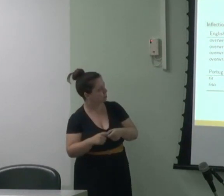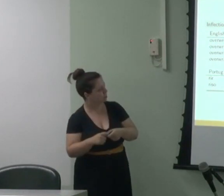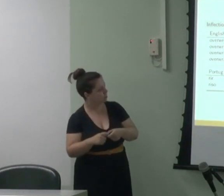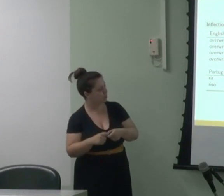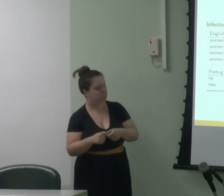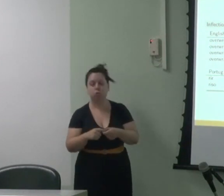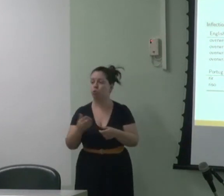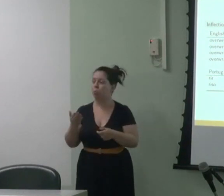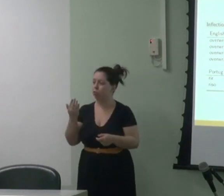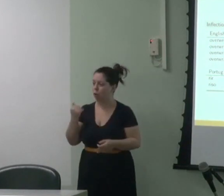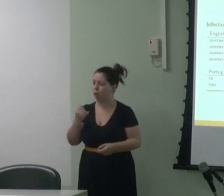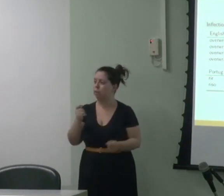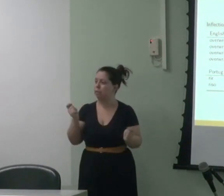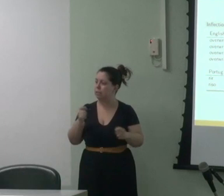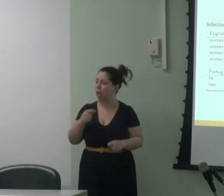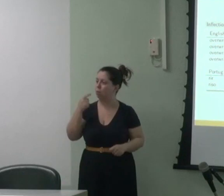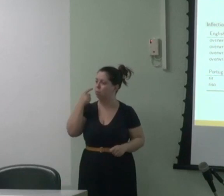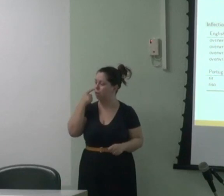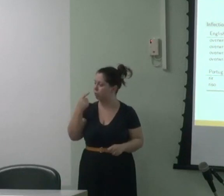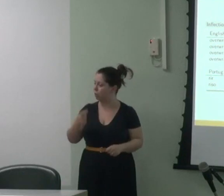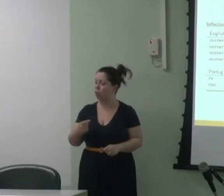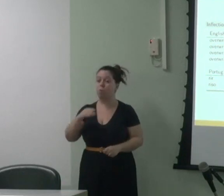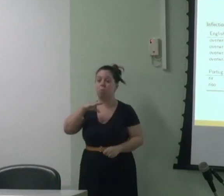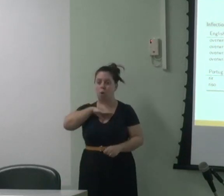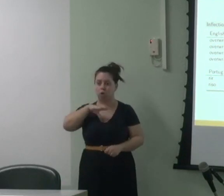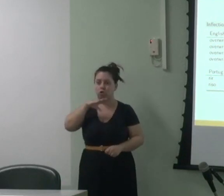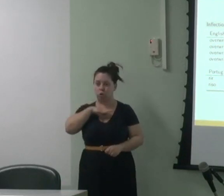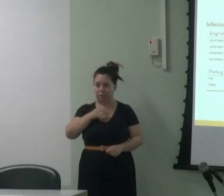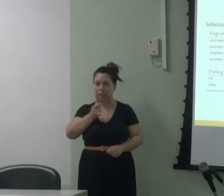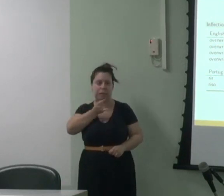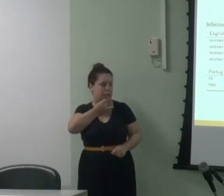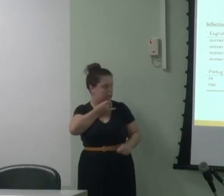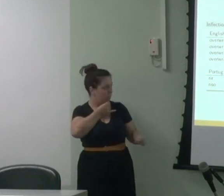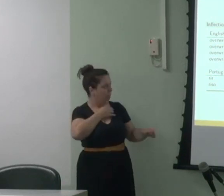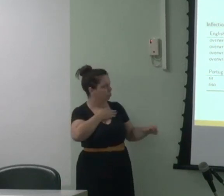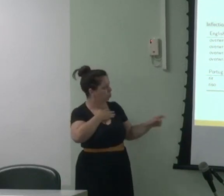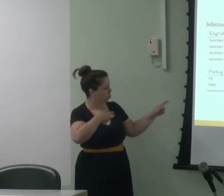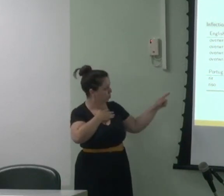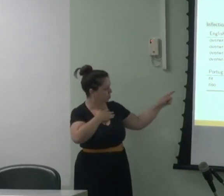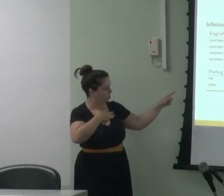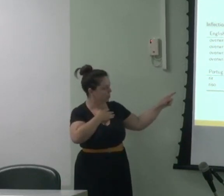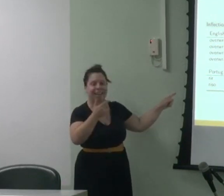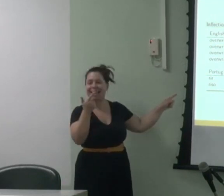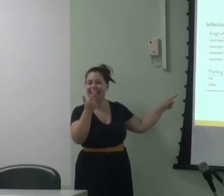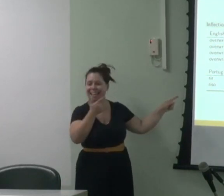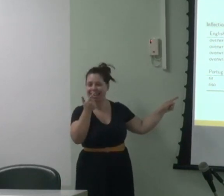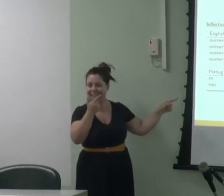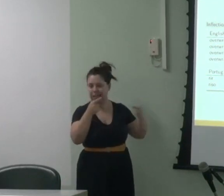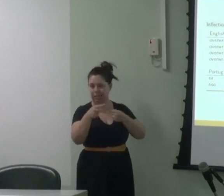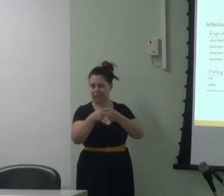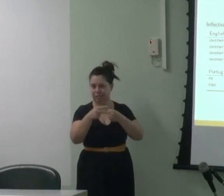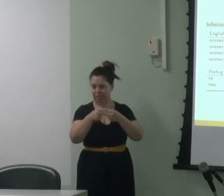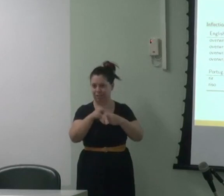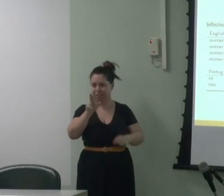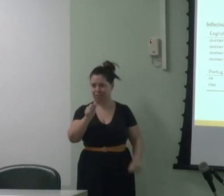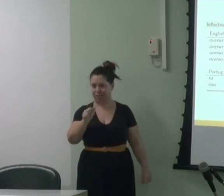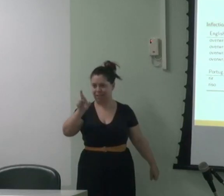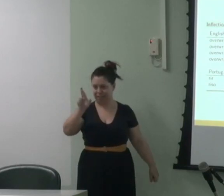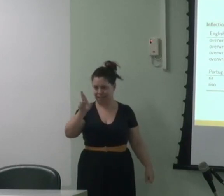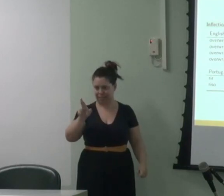form. You can see it also in the Portuguese example, so where the rear infinitive is put there,